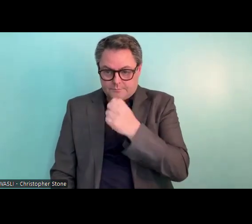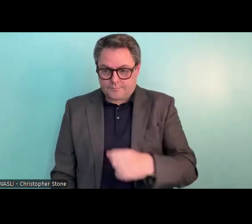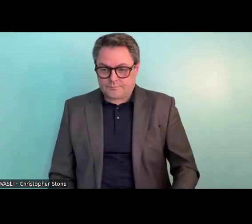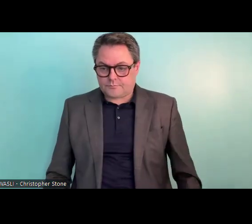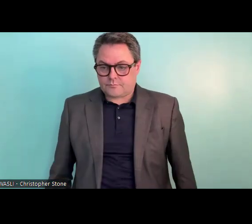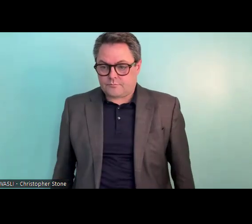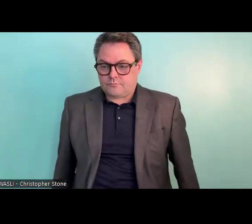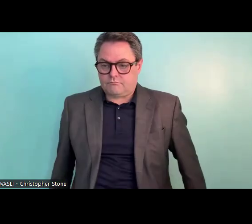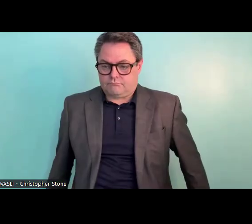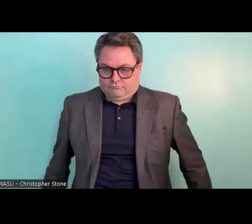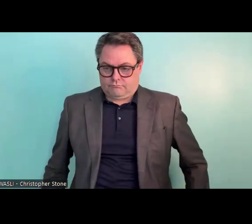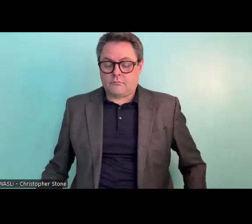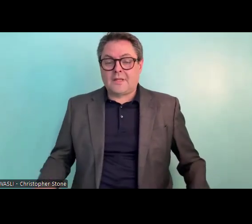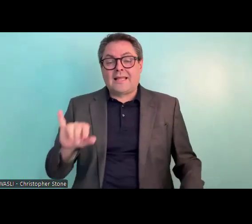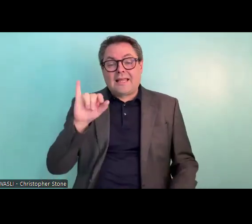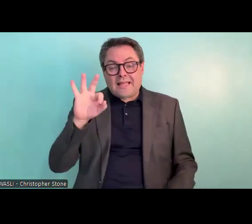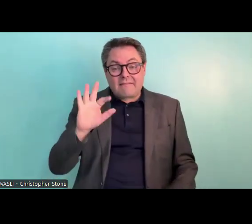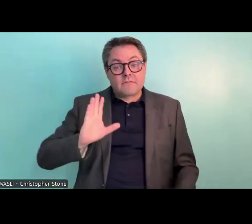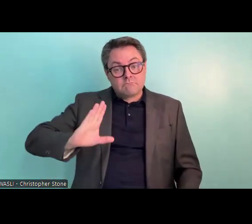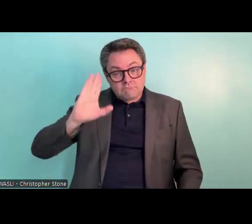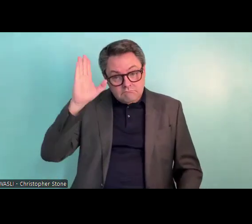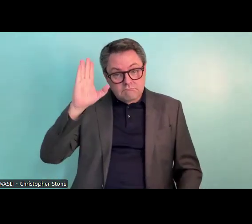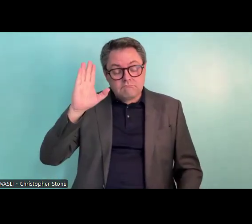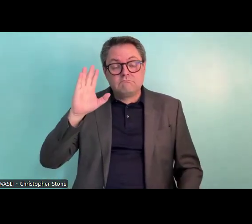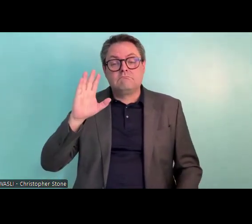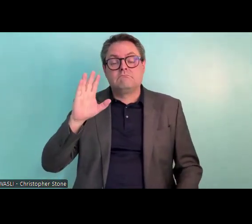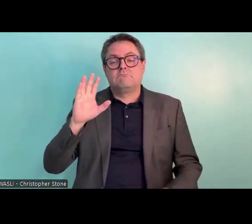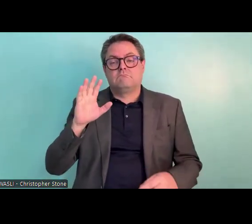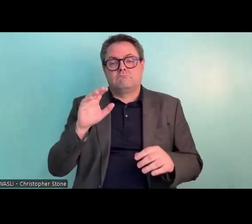something we'll discover as we go along throughout this meeting.